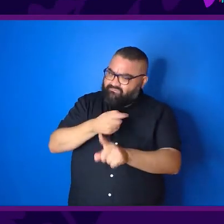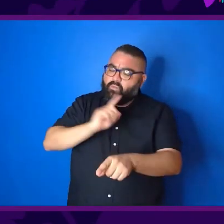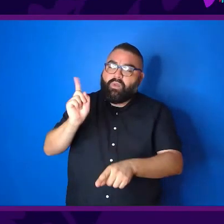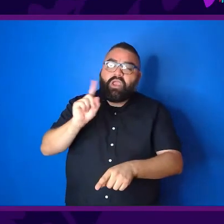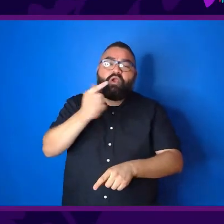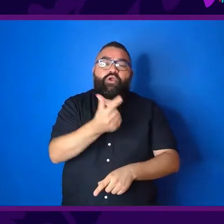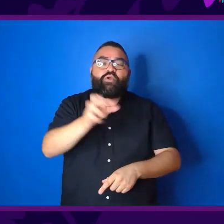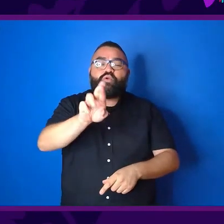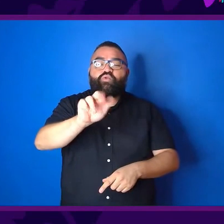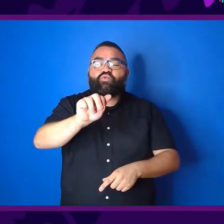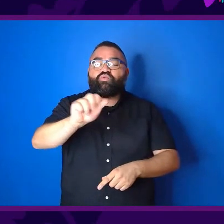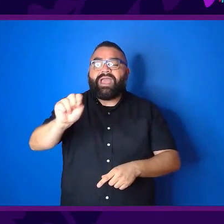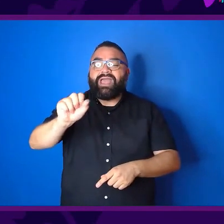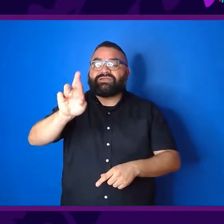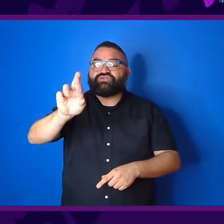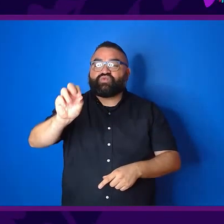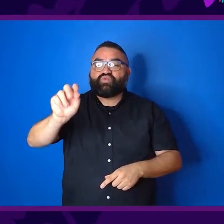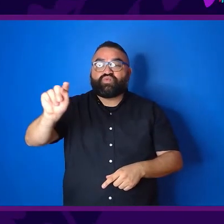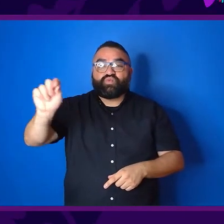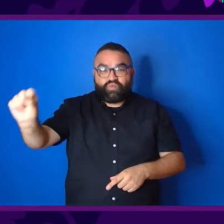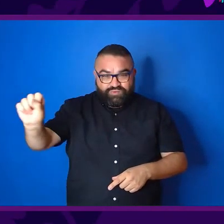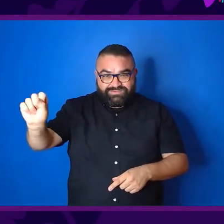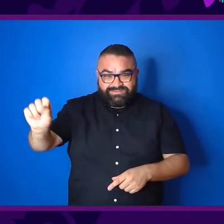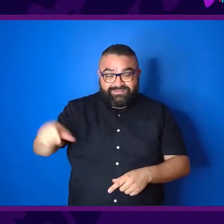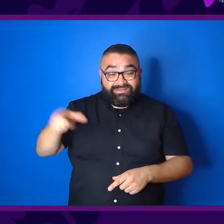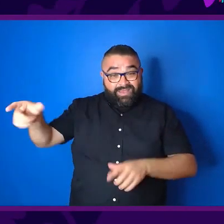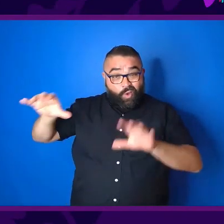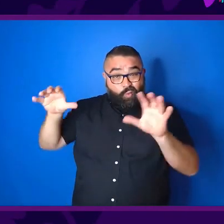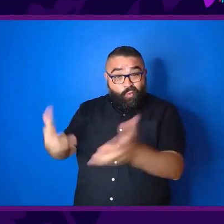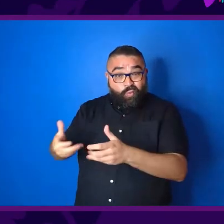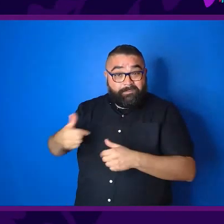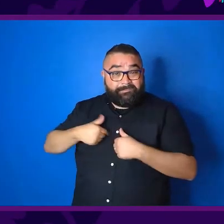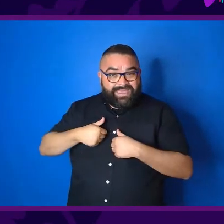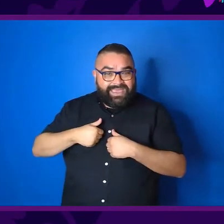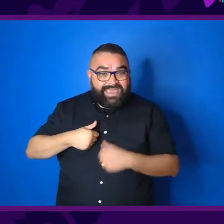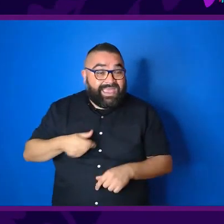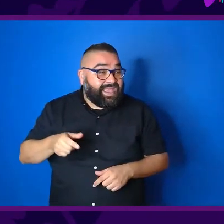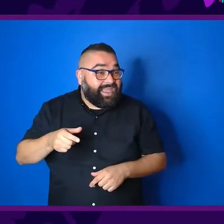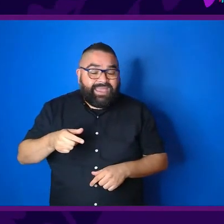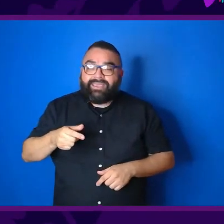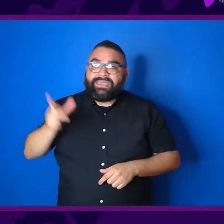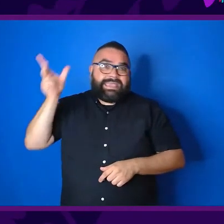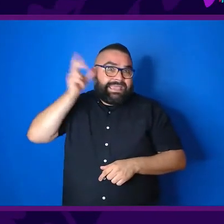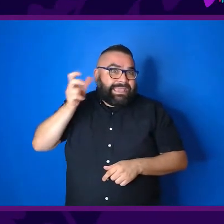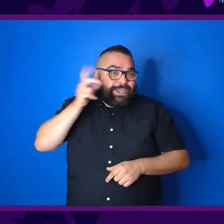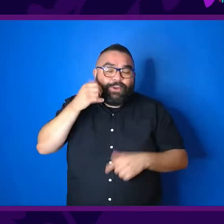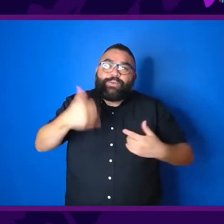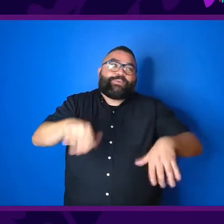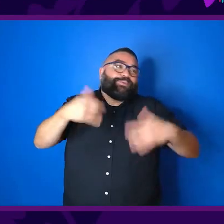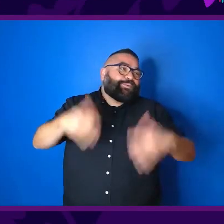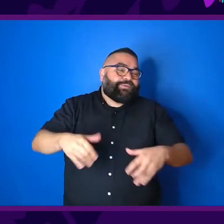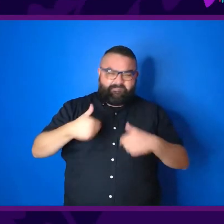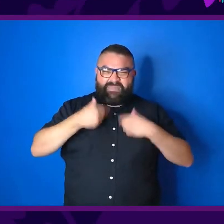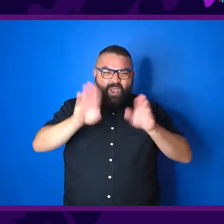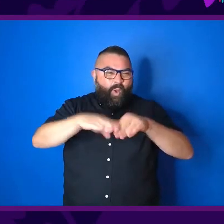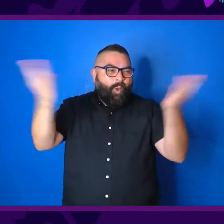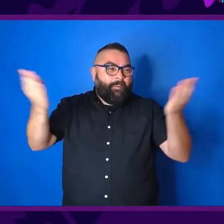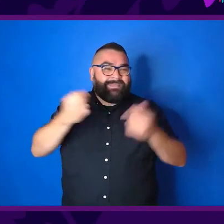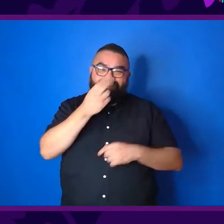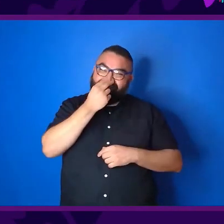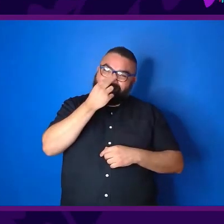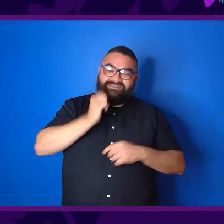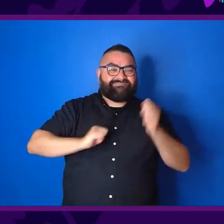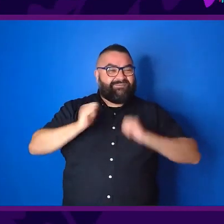group that every time I hear them, I actually opened for them years ago at one of their concerts, which I still was so excited